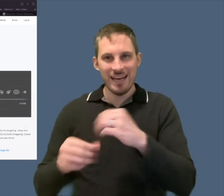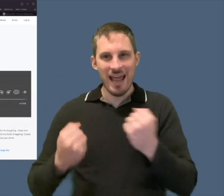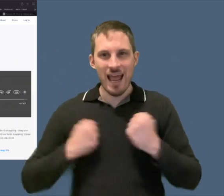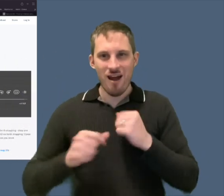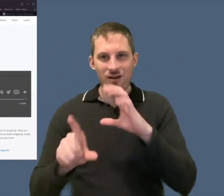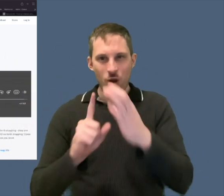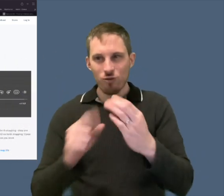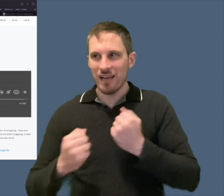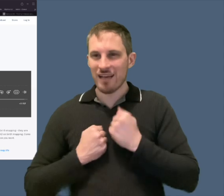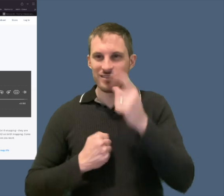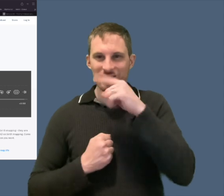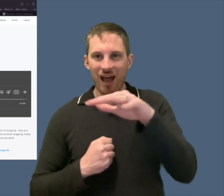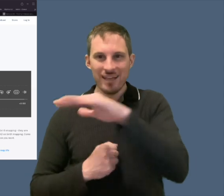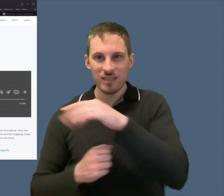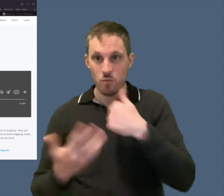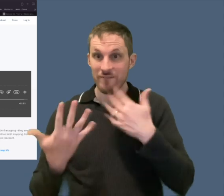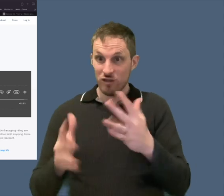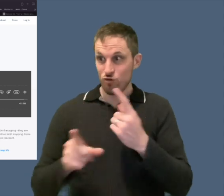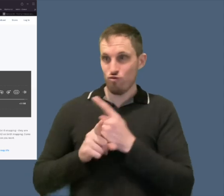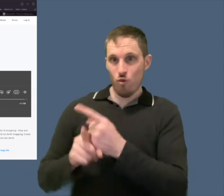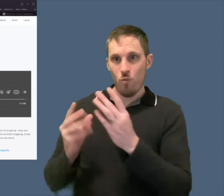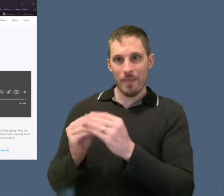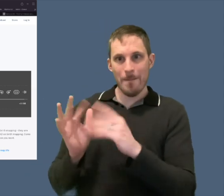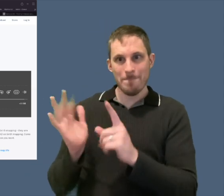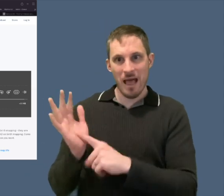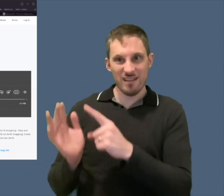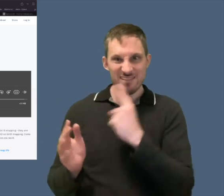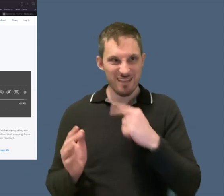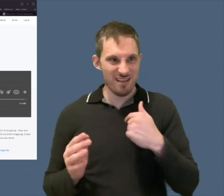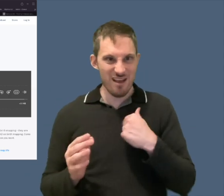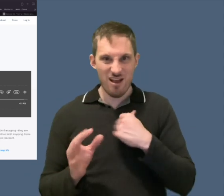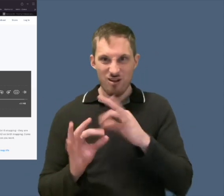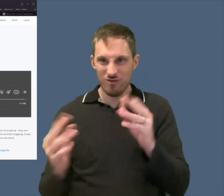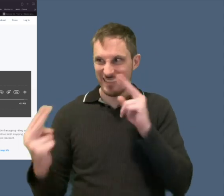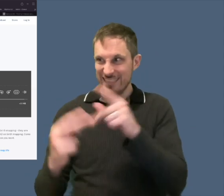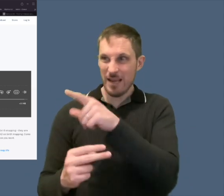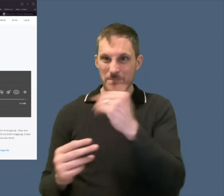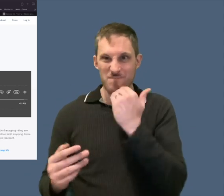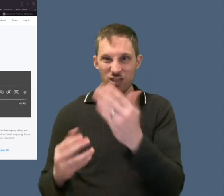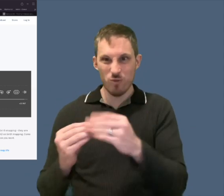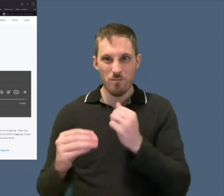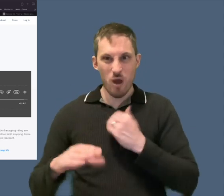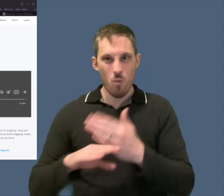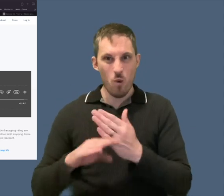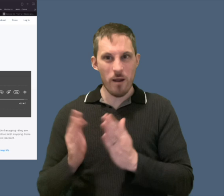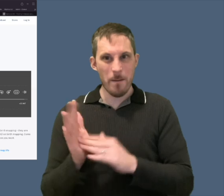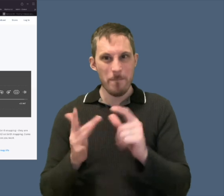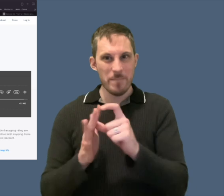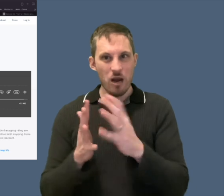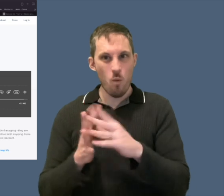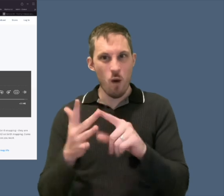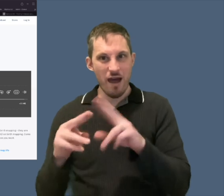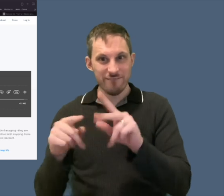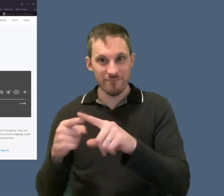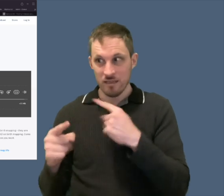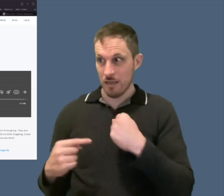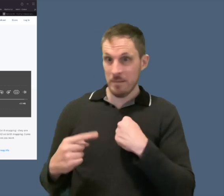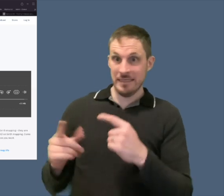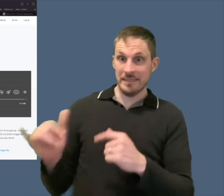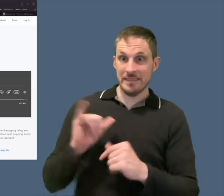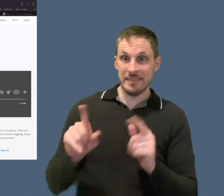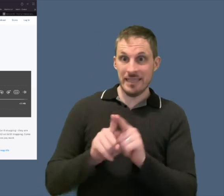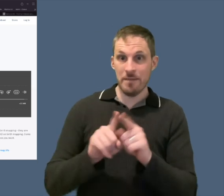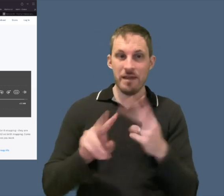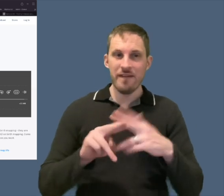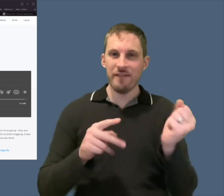doing this podcast, Mel was like, I don't deal with this in my work. And, I didn't very much either, because when you have continuity